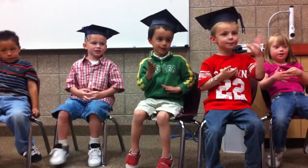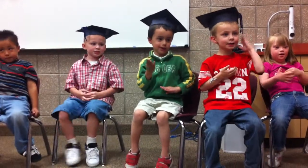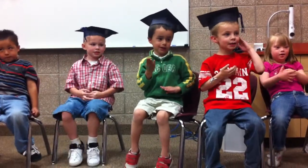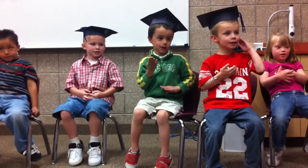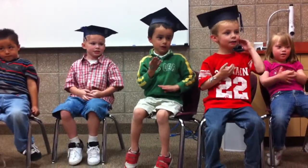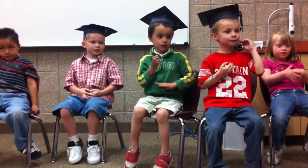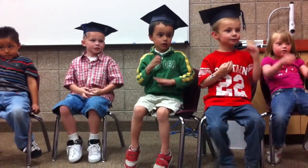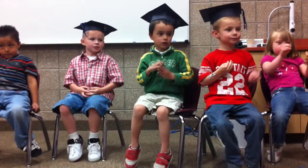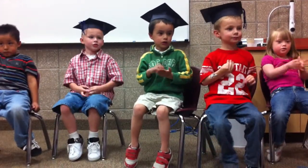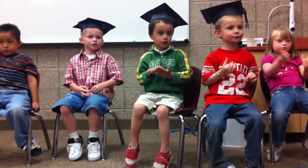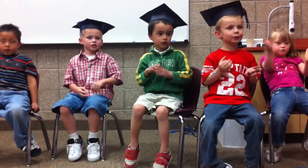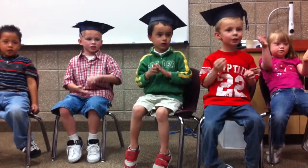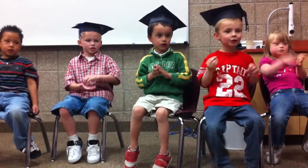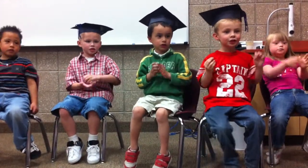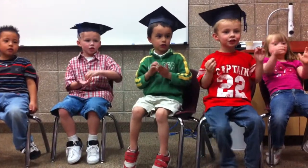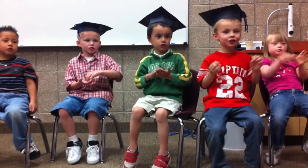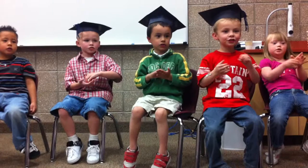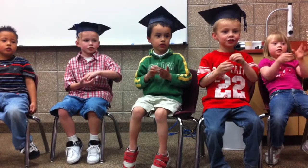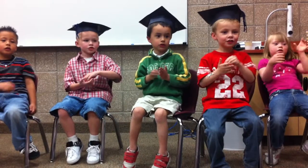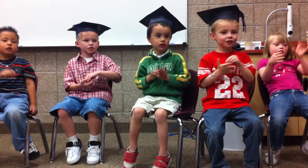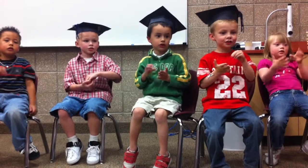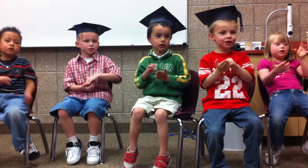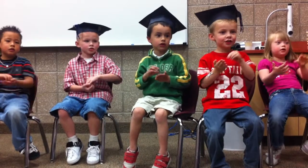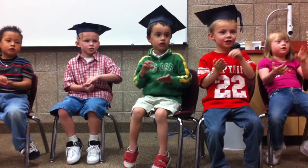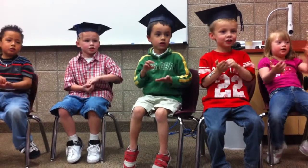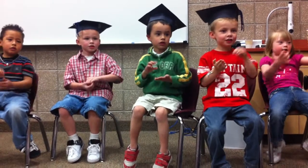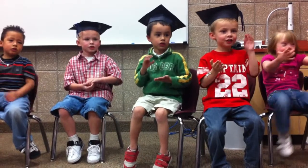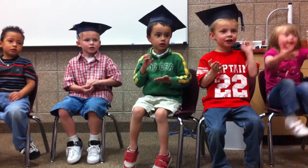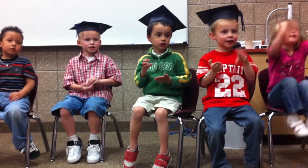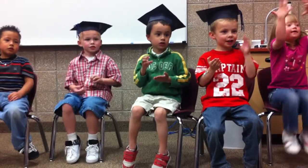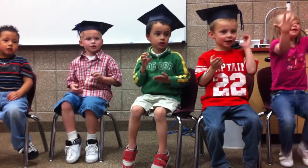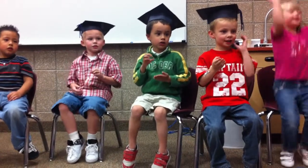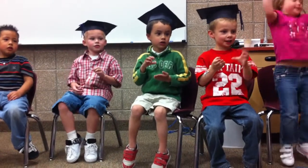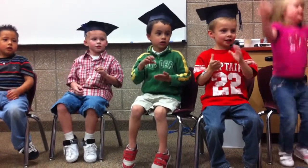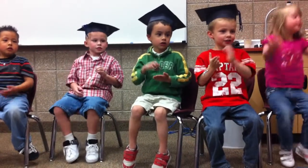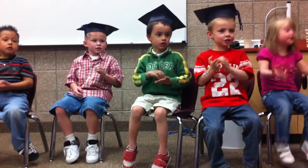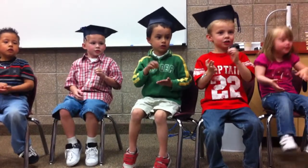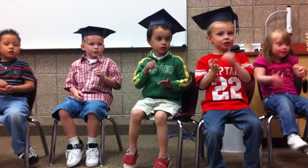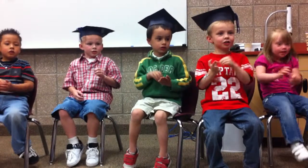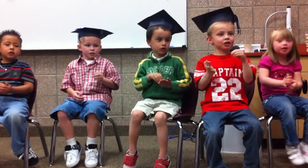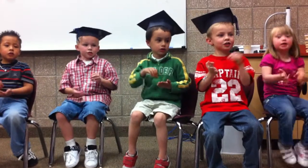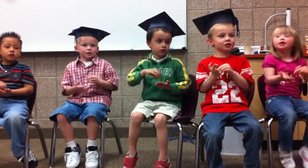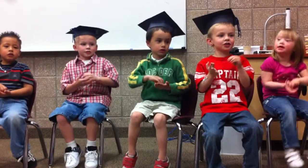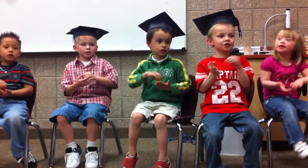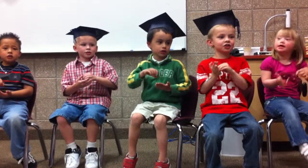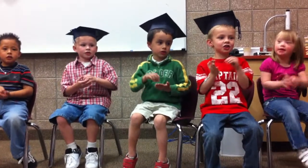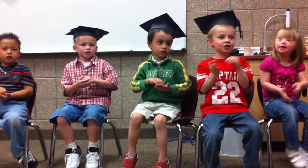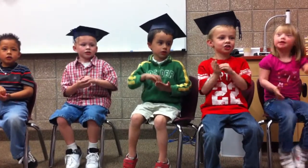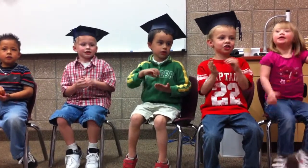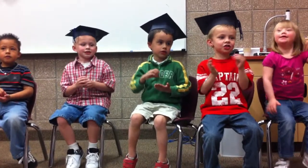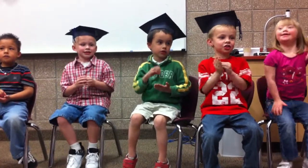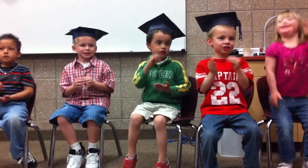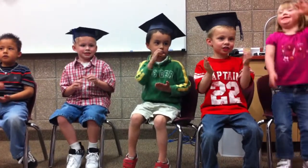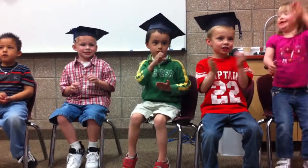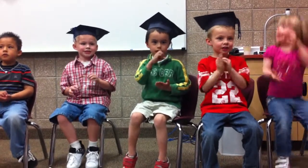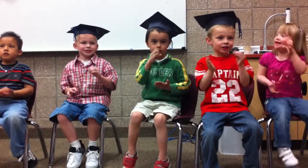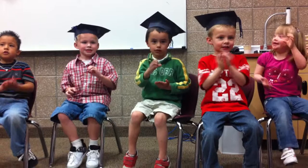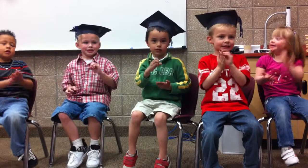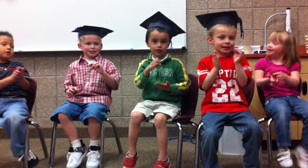Cookie, cookie, c-c-c-c. Cookie, cookie, c-c-c.